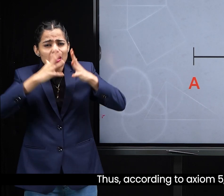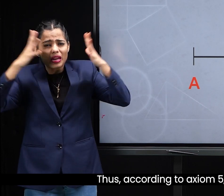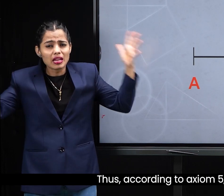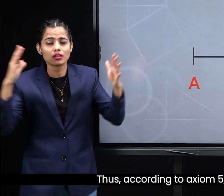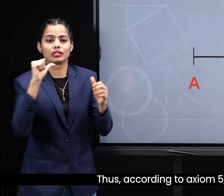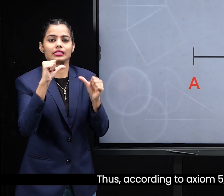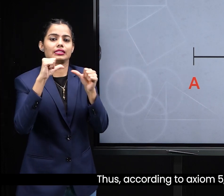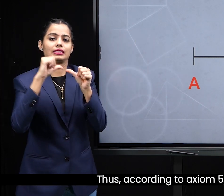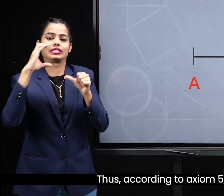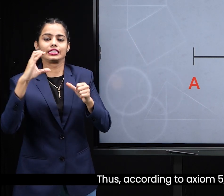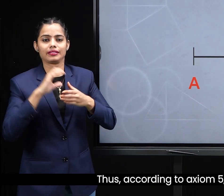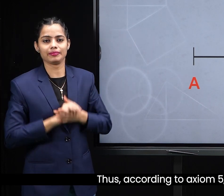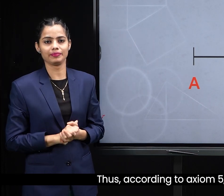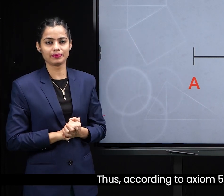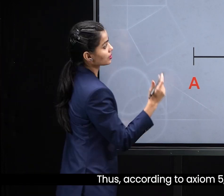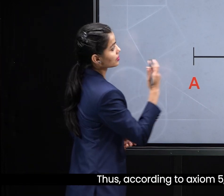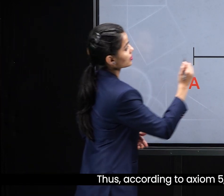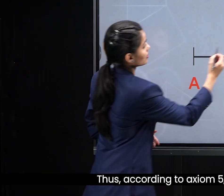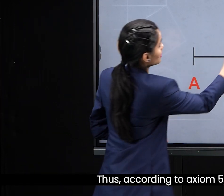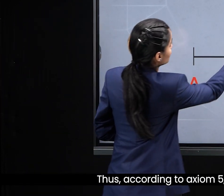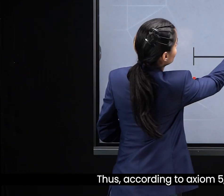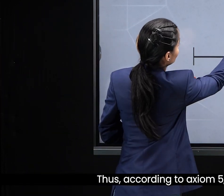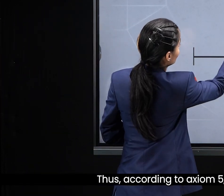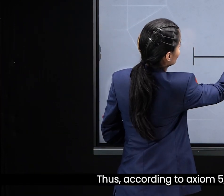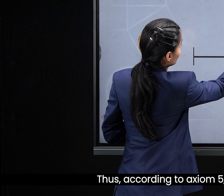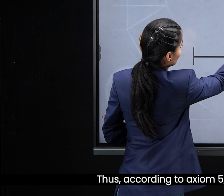AB greater than AC.